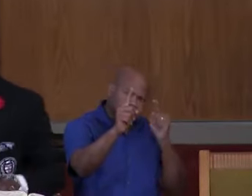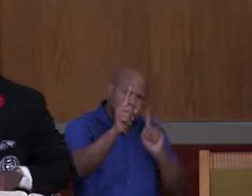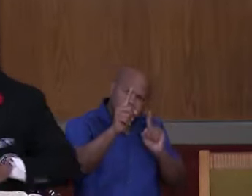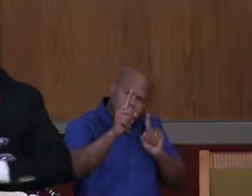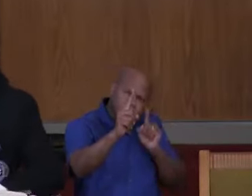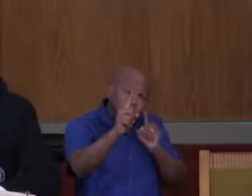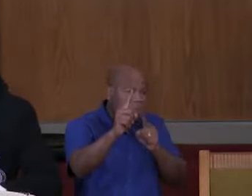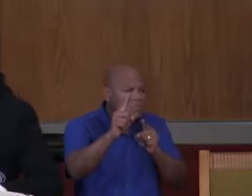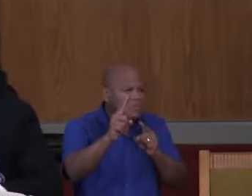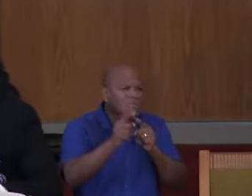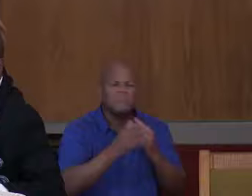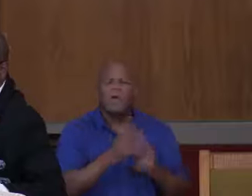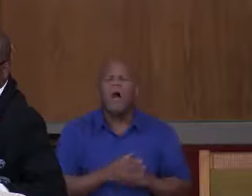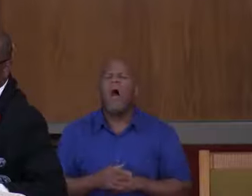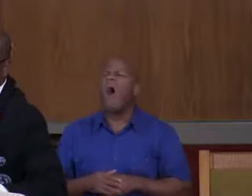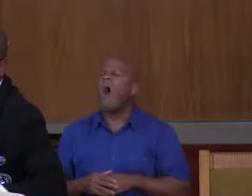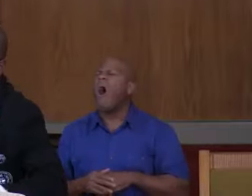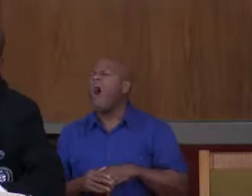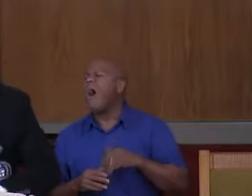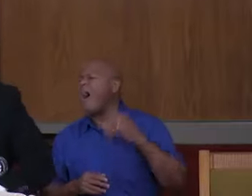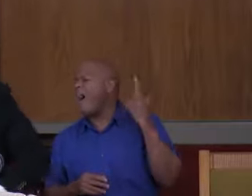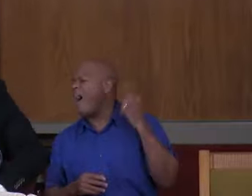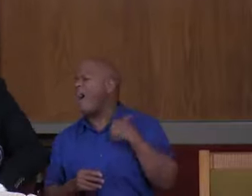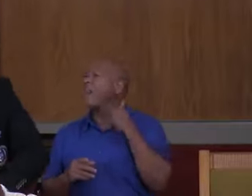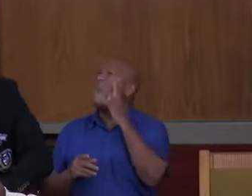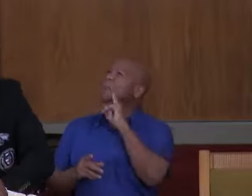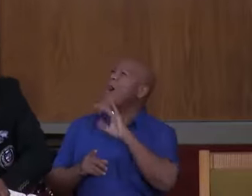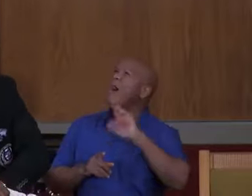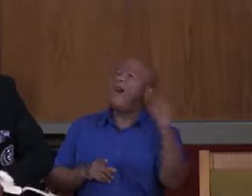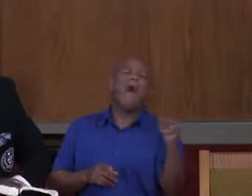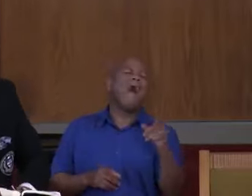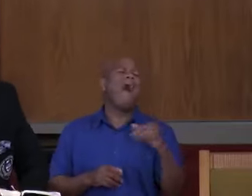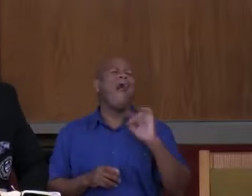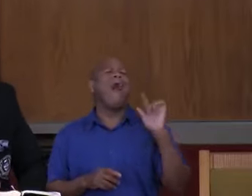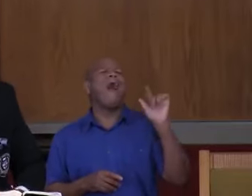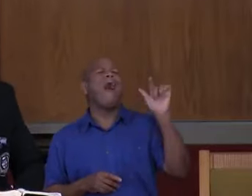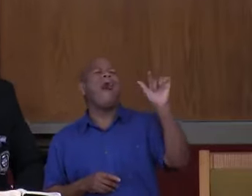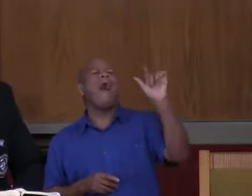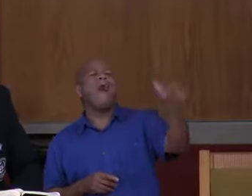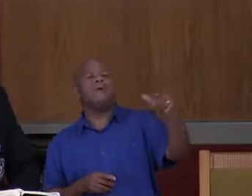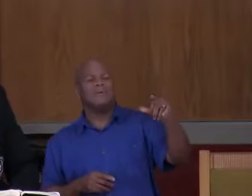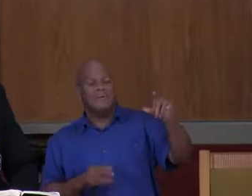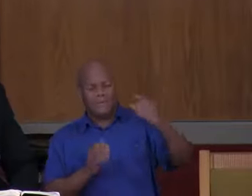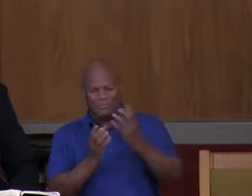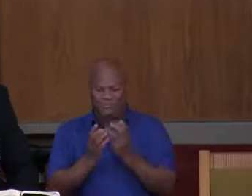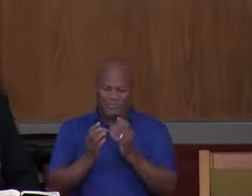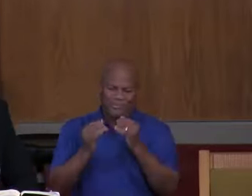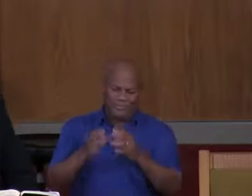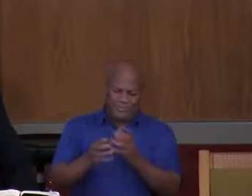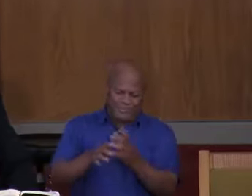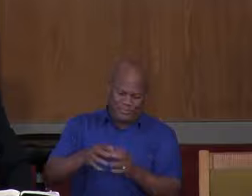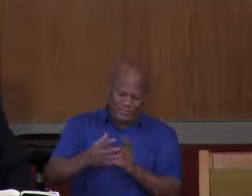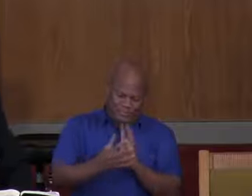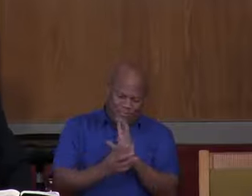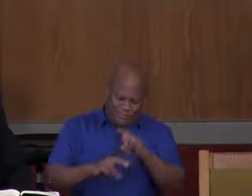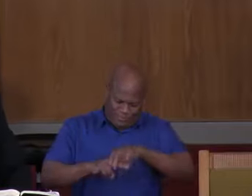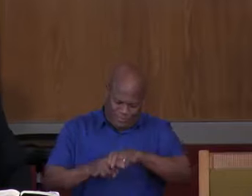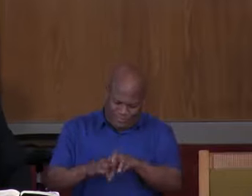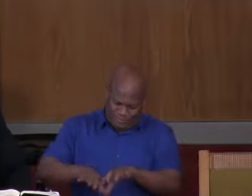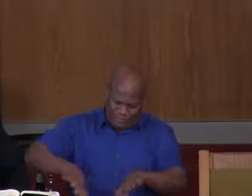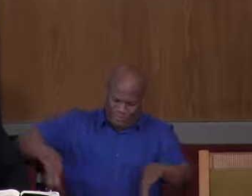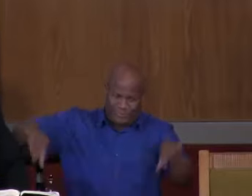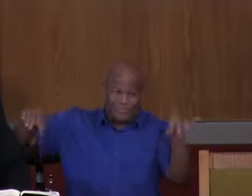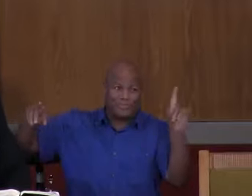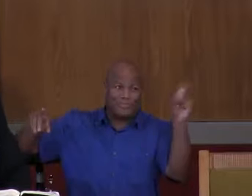vacation spot for us to go sit in a hammock and relax. No, it's a destiny, a high ground, a higher place that God is bringing you up